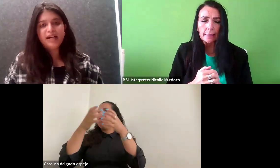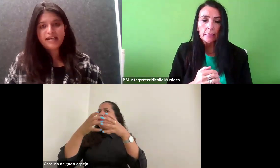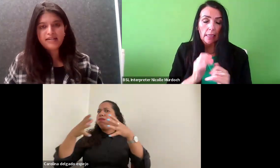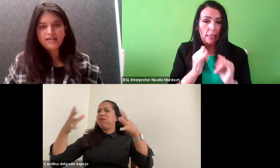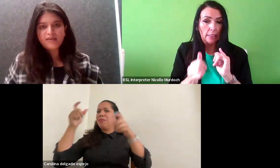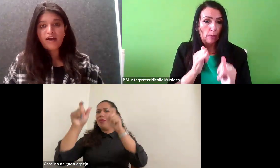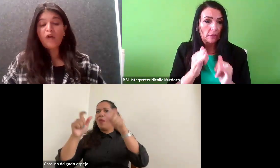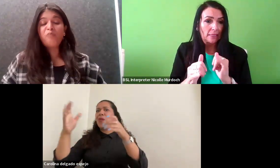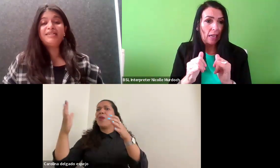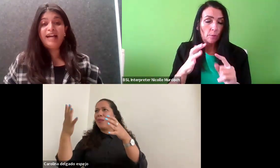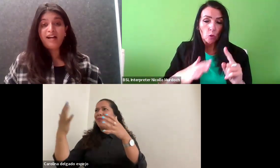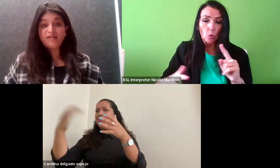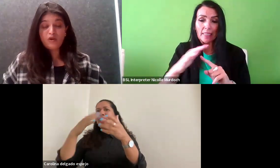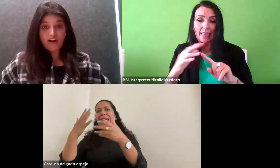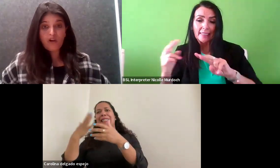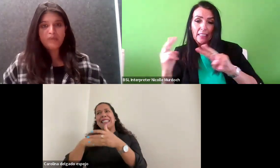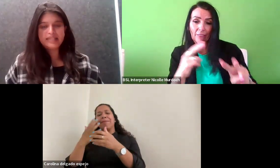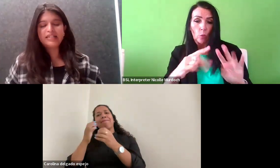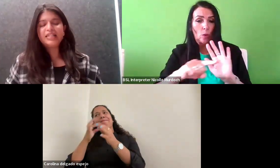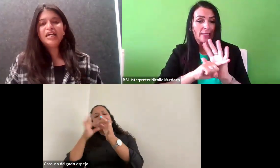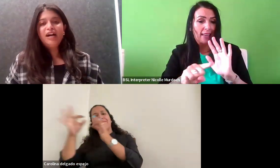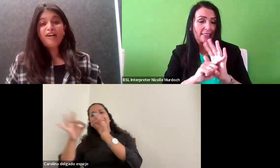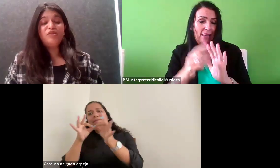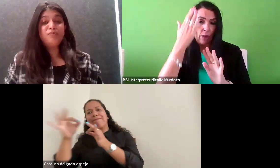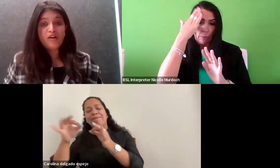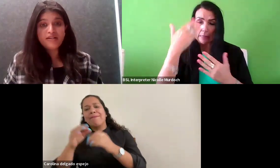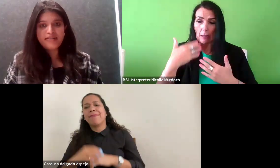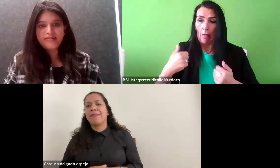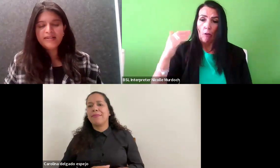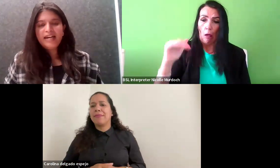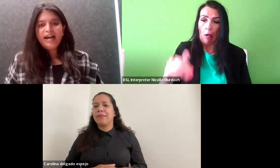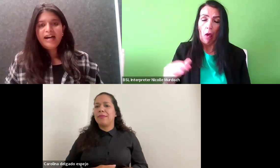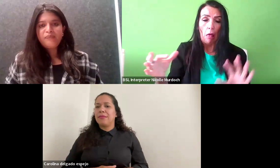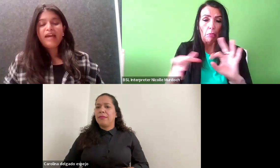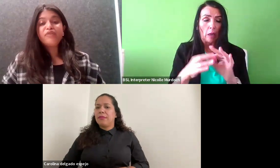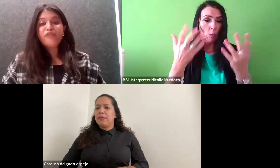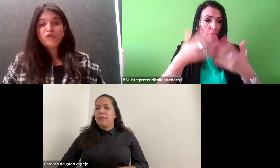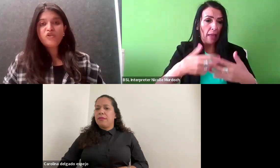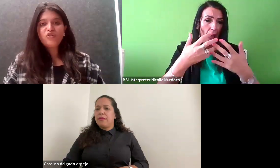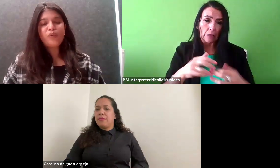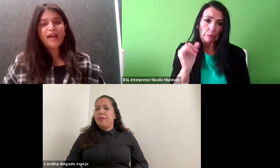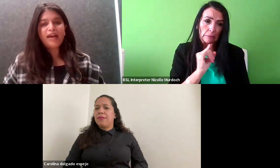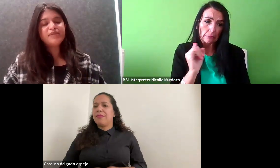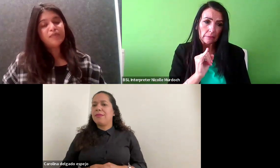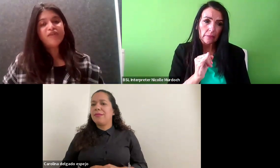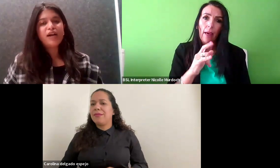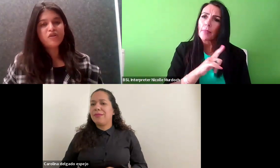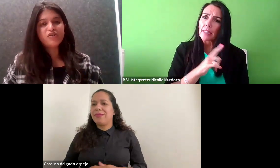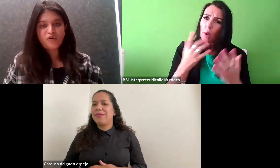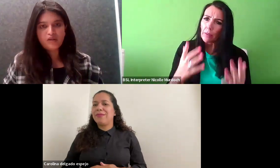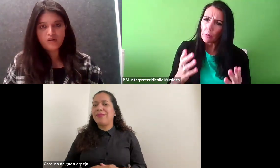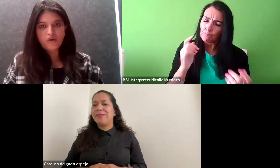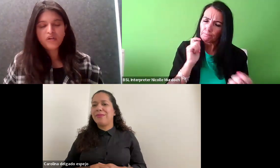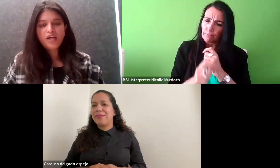our societies, on our mental health, so on our persons, on our democracies, and the future of where some of our